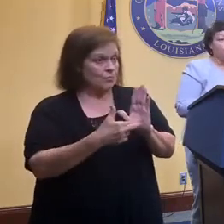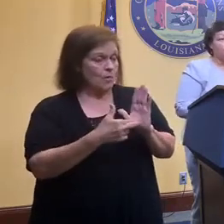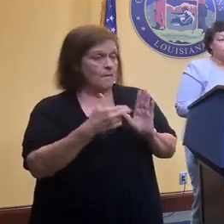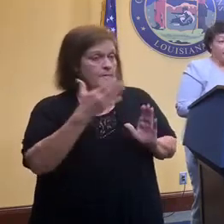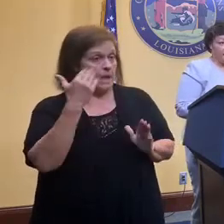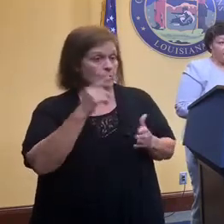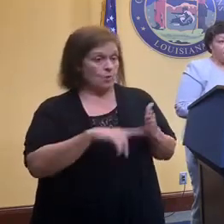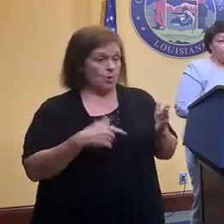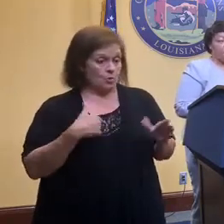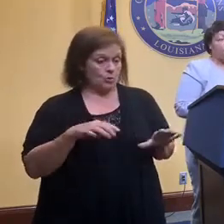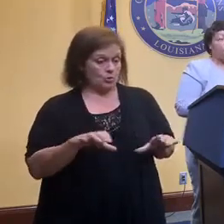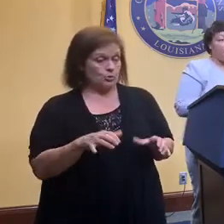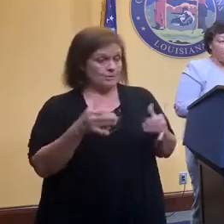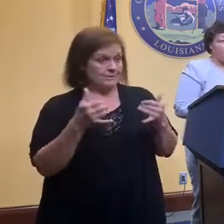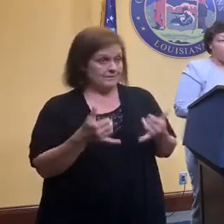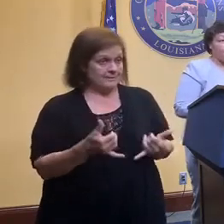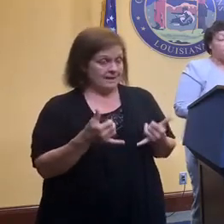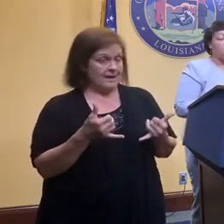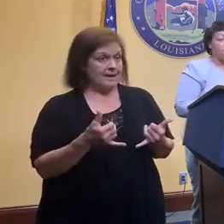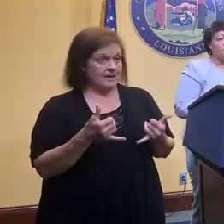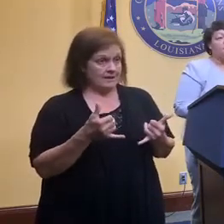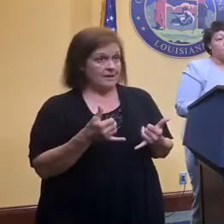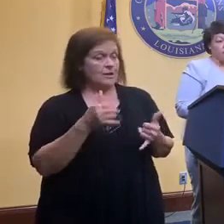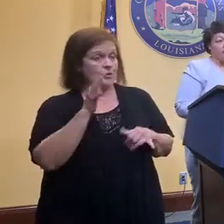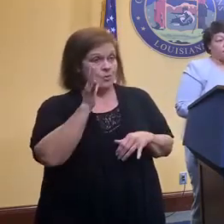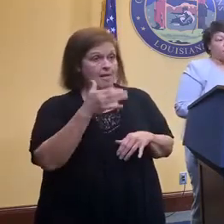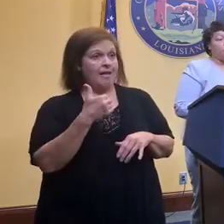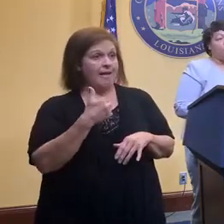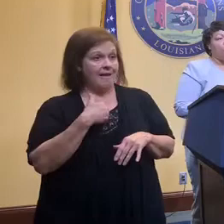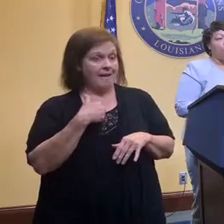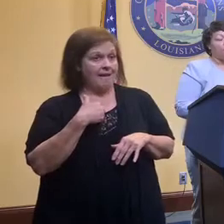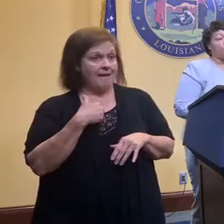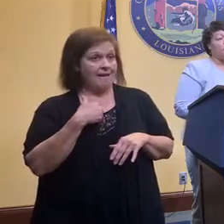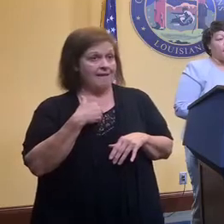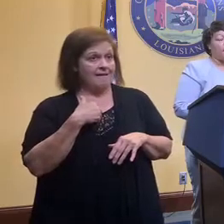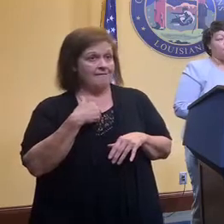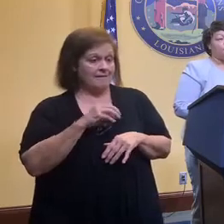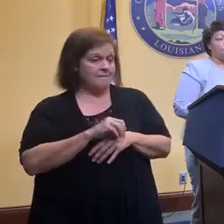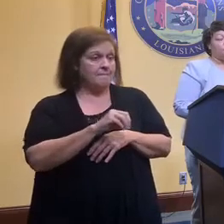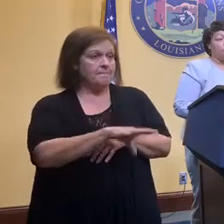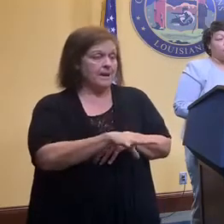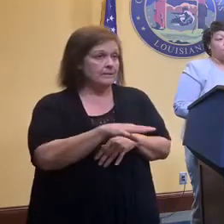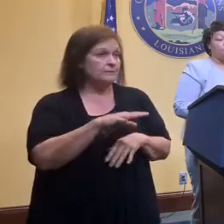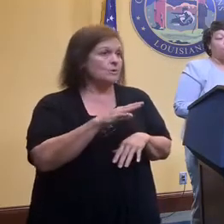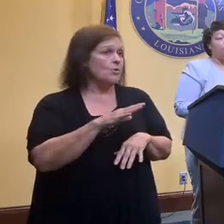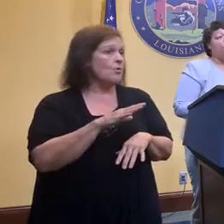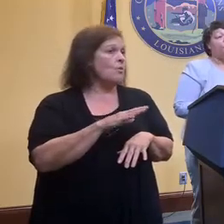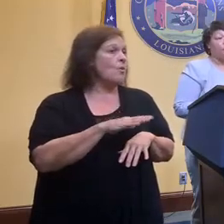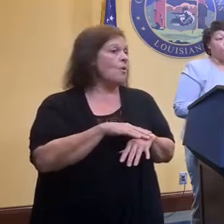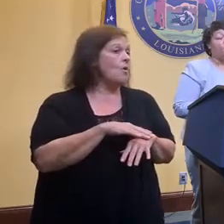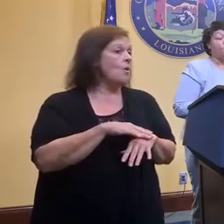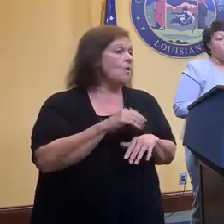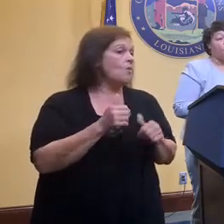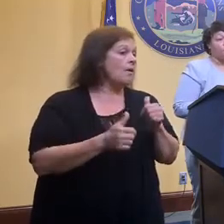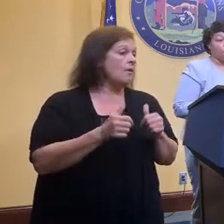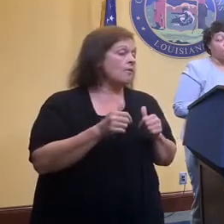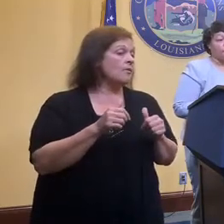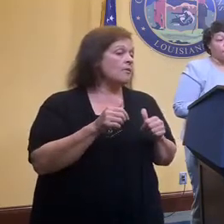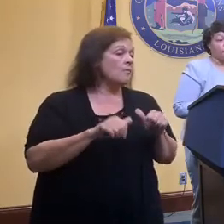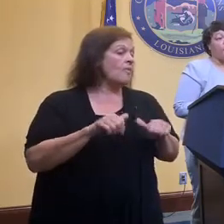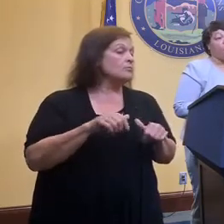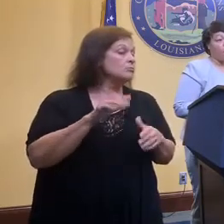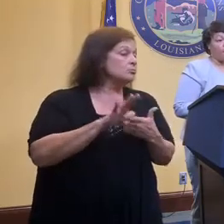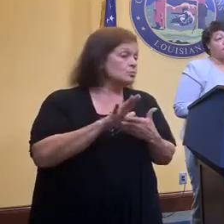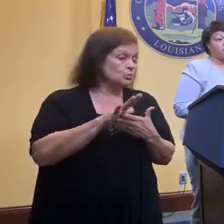we do today will have an immediate impact on whether or not school will be open for our